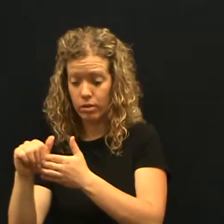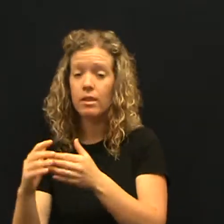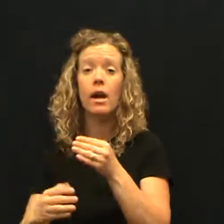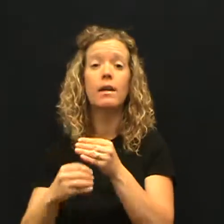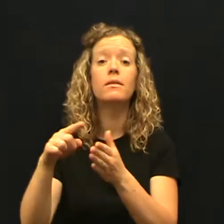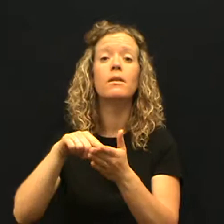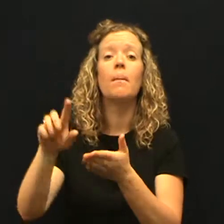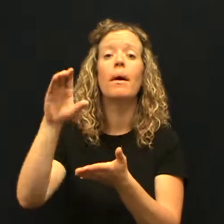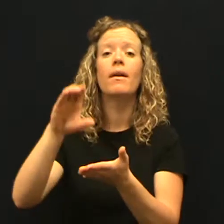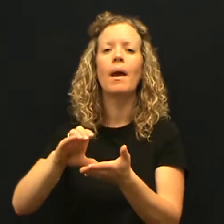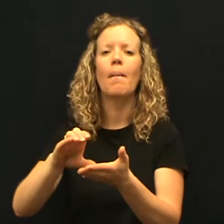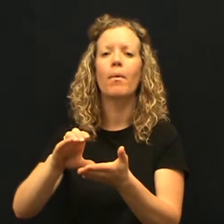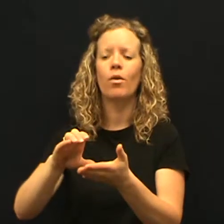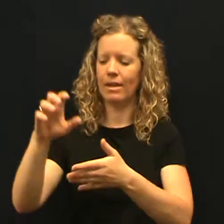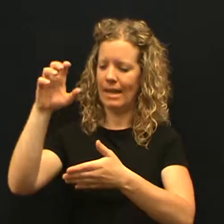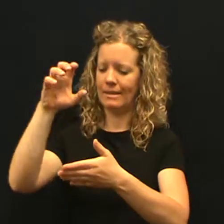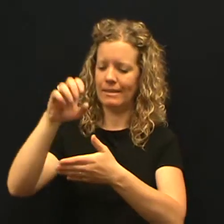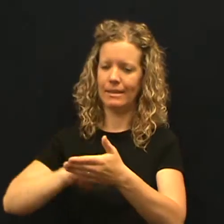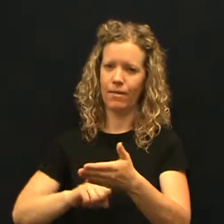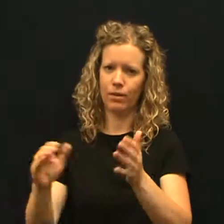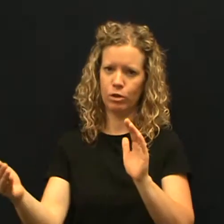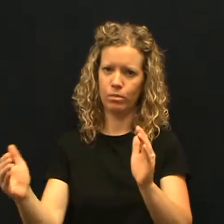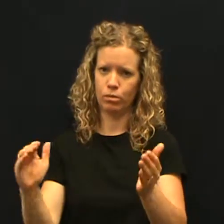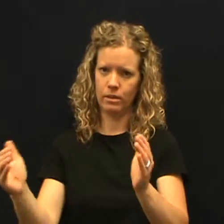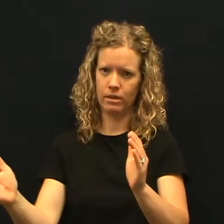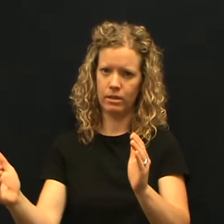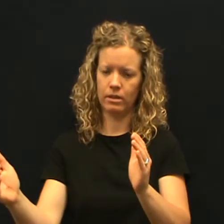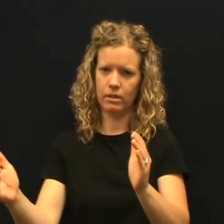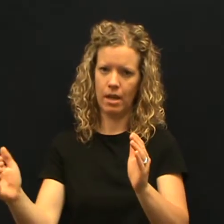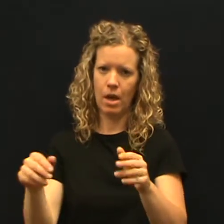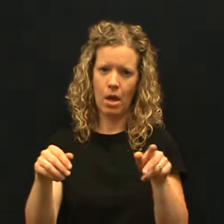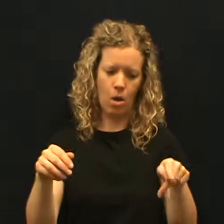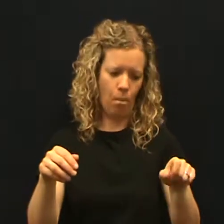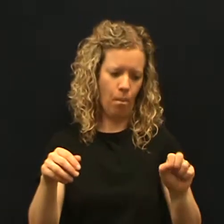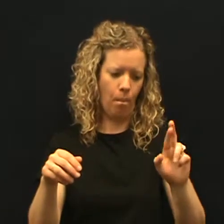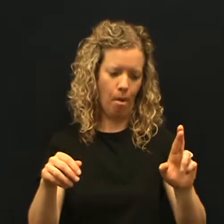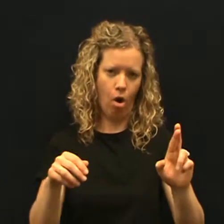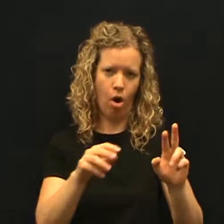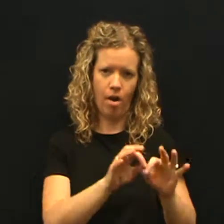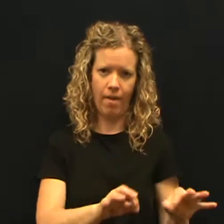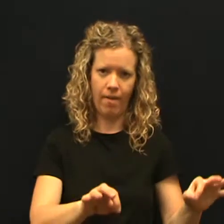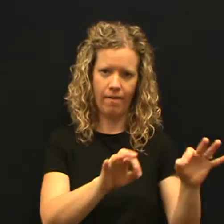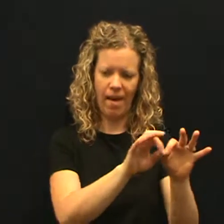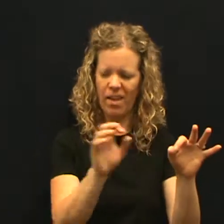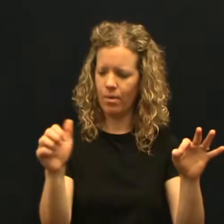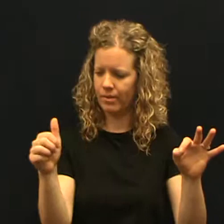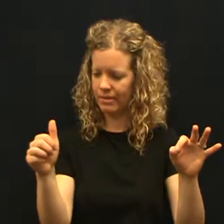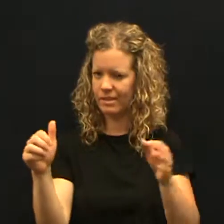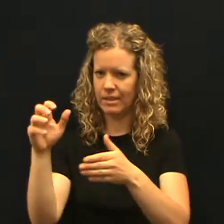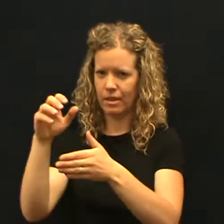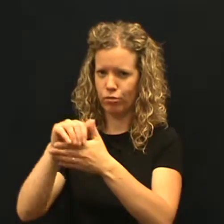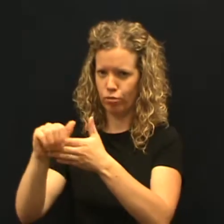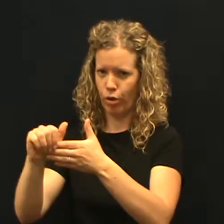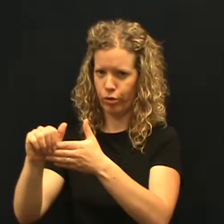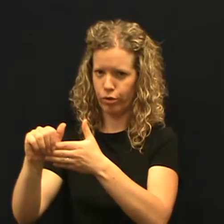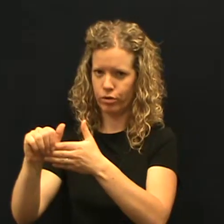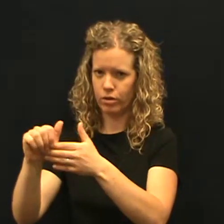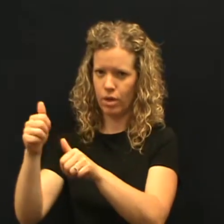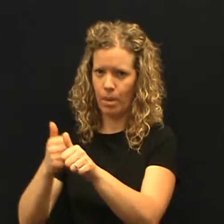be the difference between that penny par value and the $10 per share that we got. So we record it with the debit to cash for